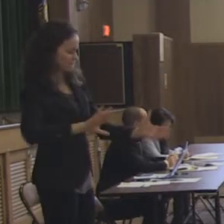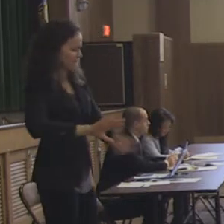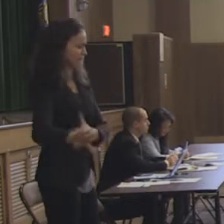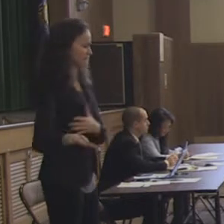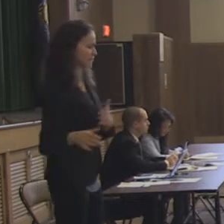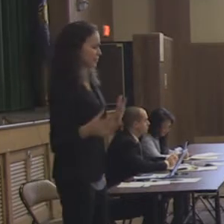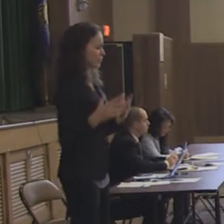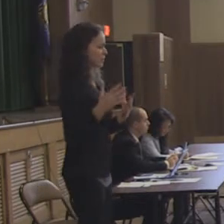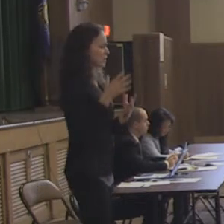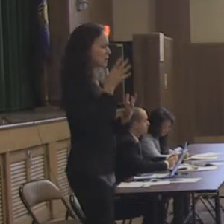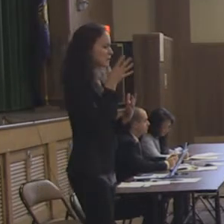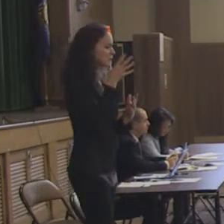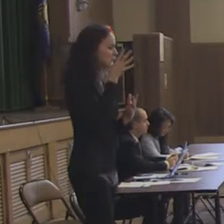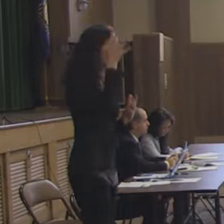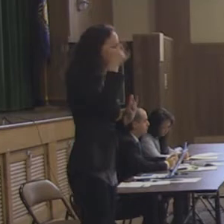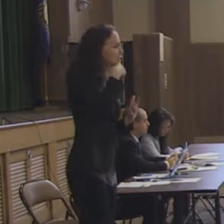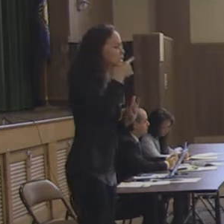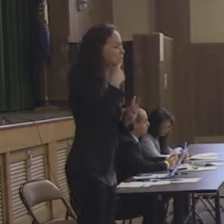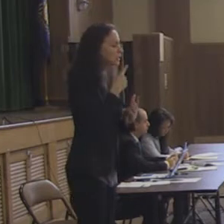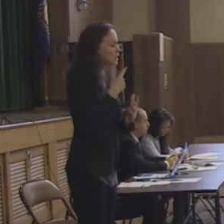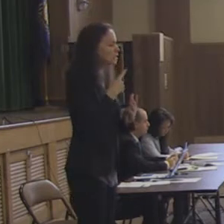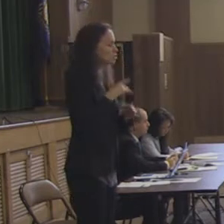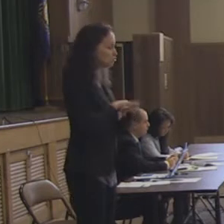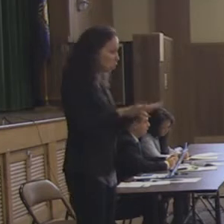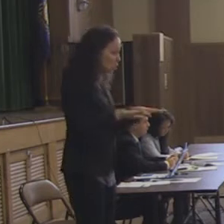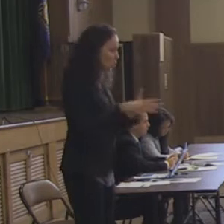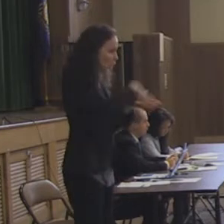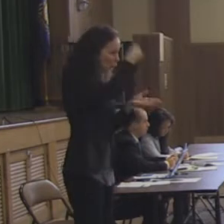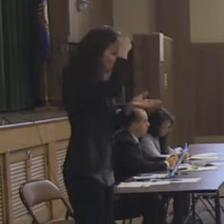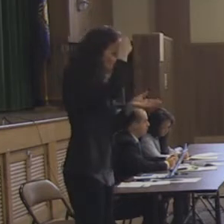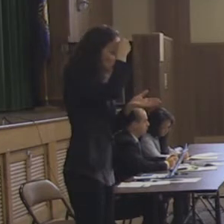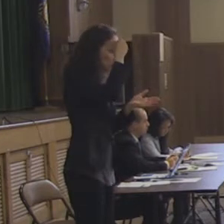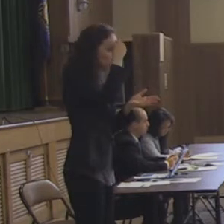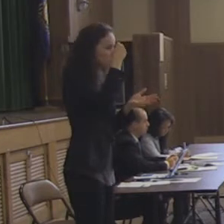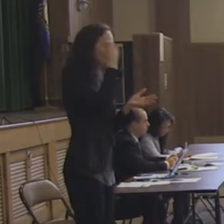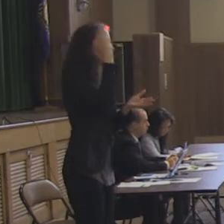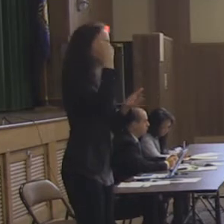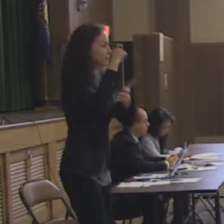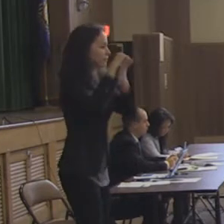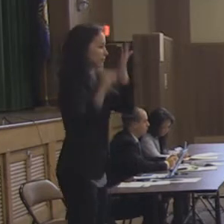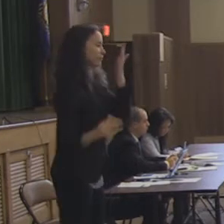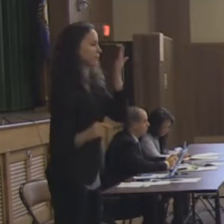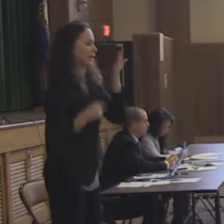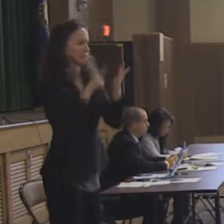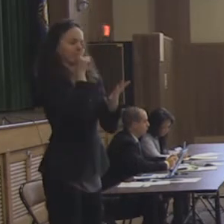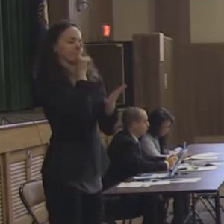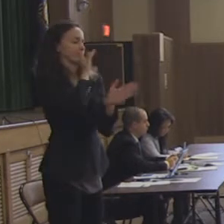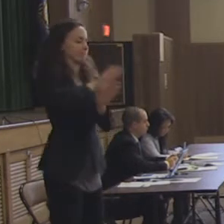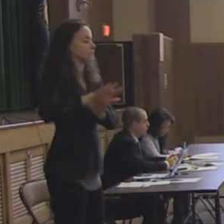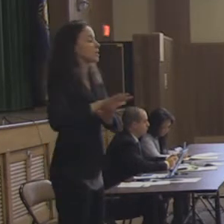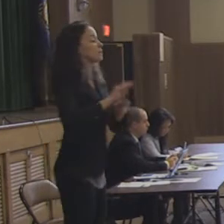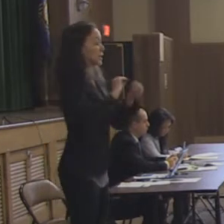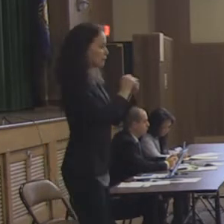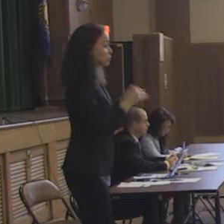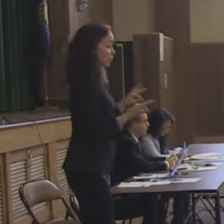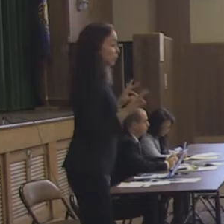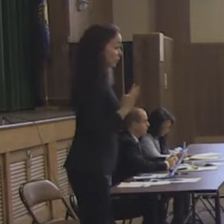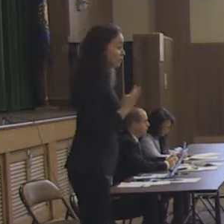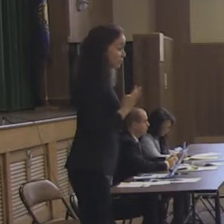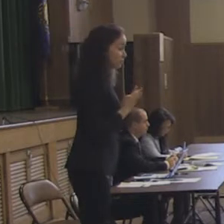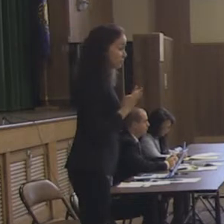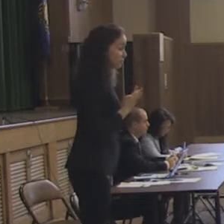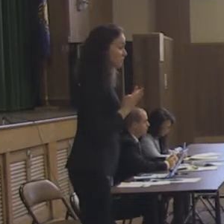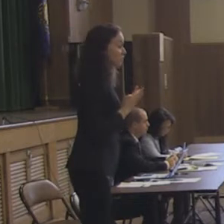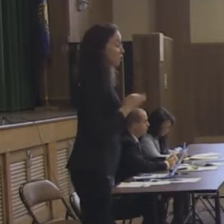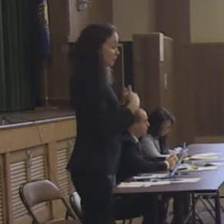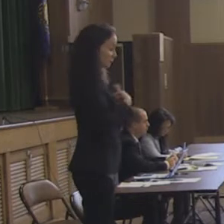don't learn sign language, but I want to share those statistics with you to make a point. In working with the deaf